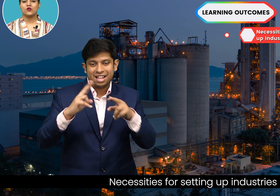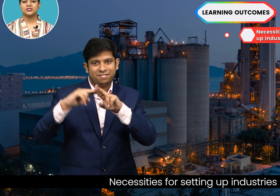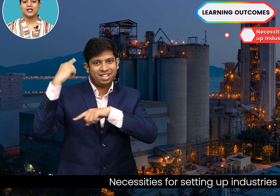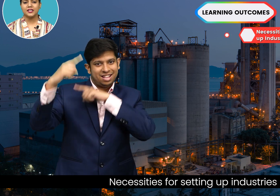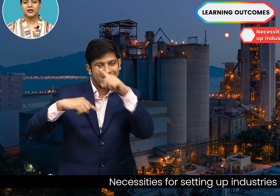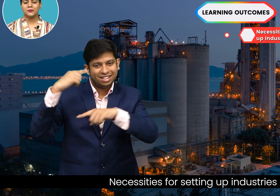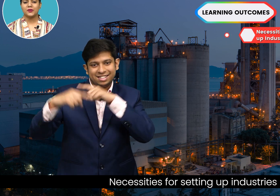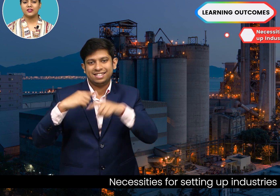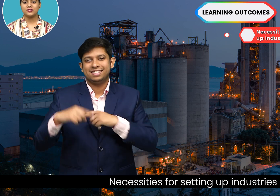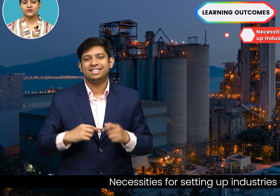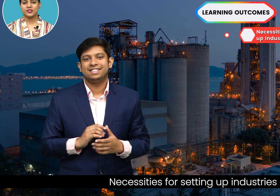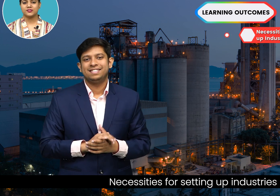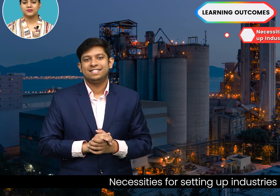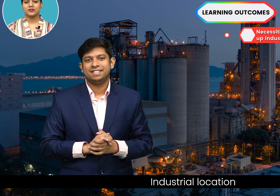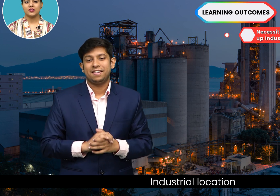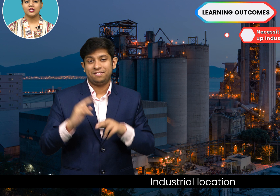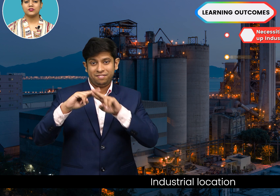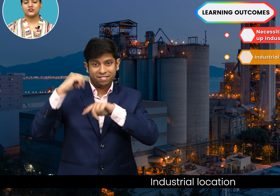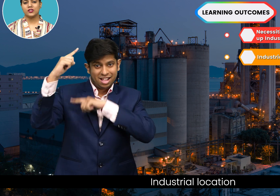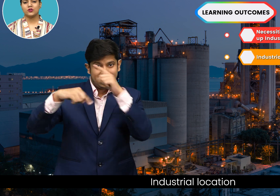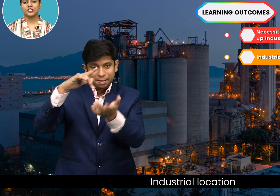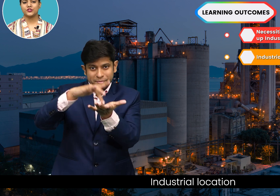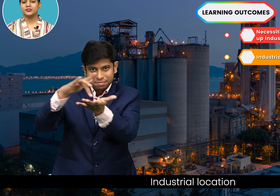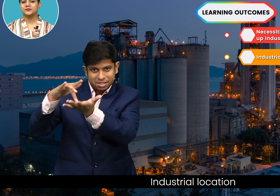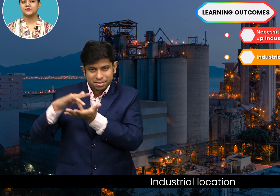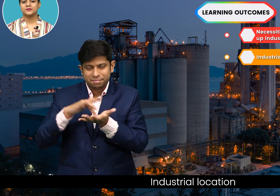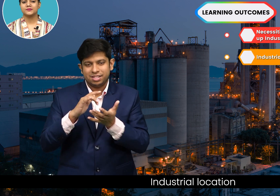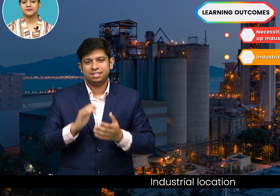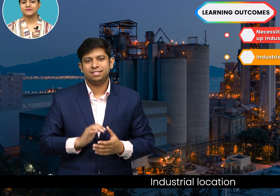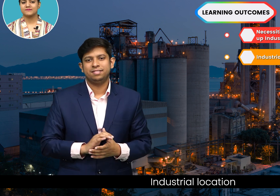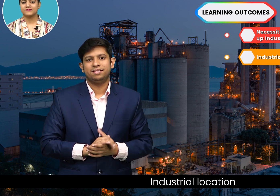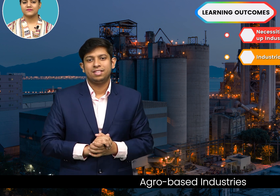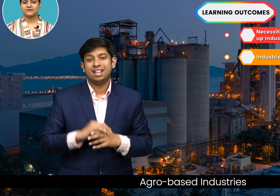Necessities for setting up industries. Industrial location.